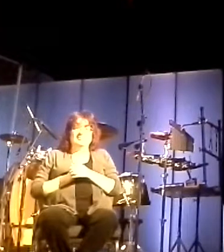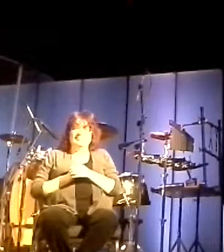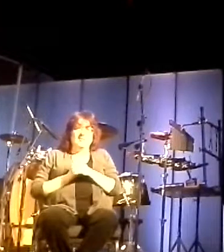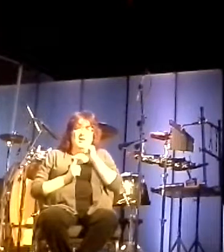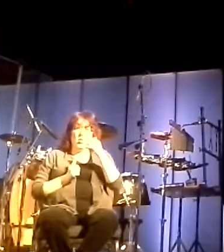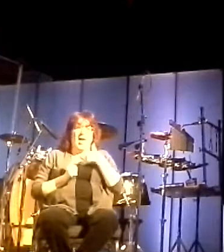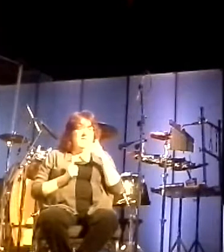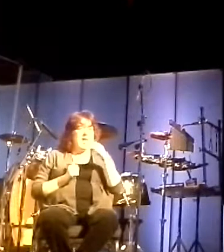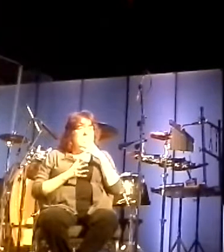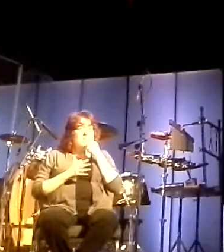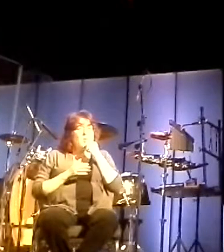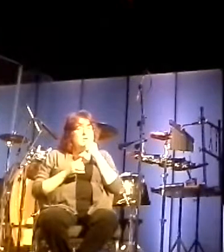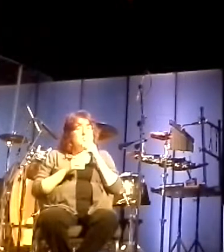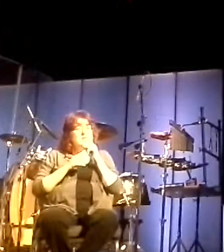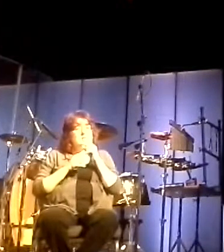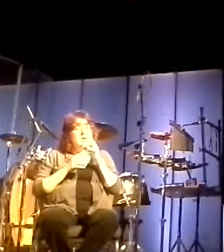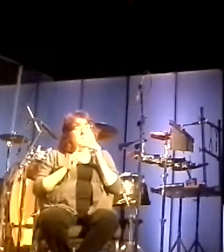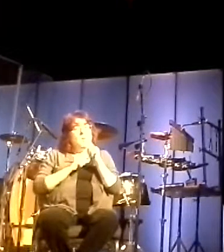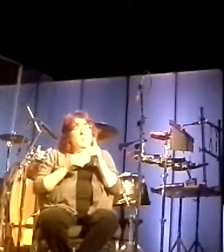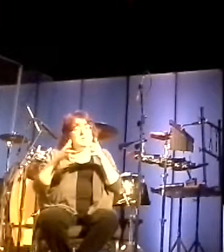You don't have that Precious Moments